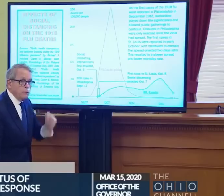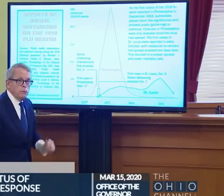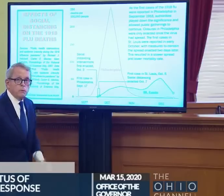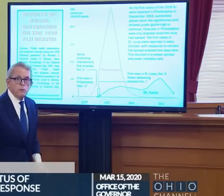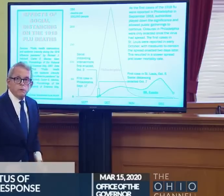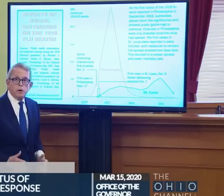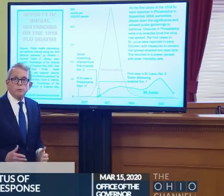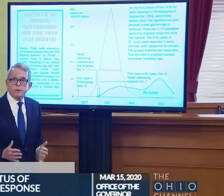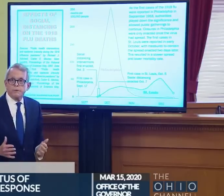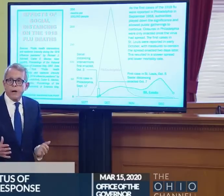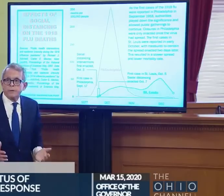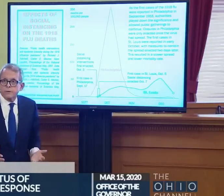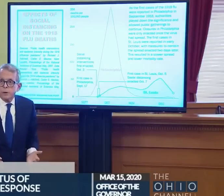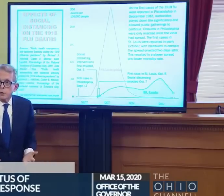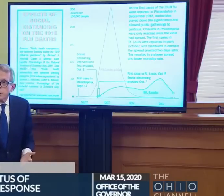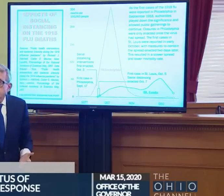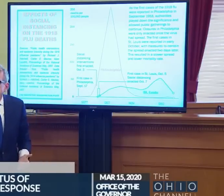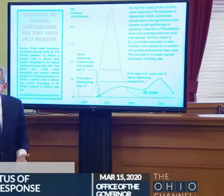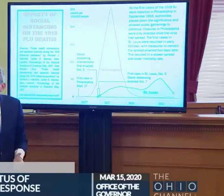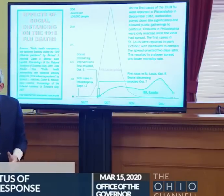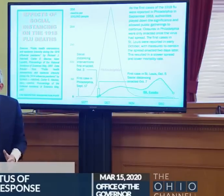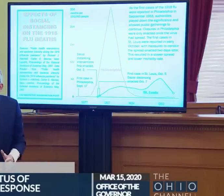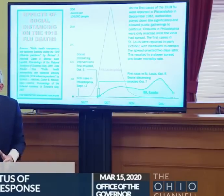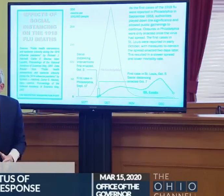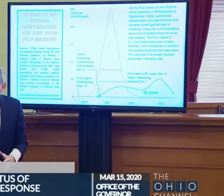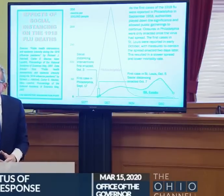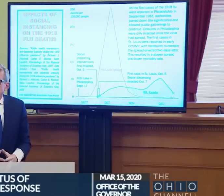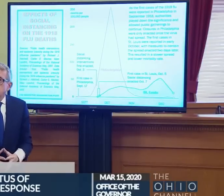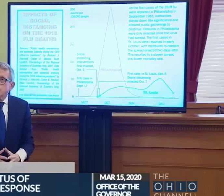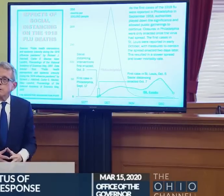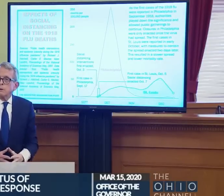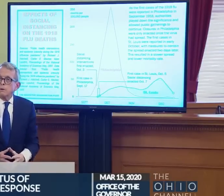And we talked about the fact that St. Louis